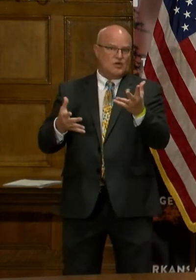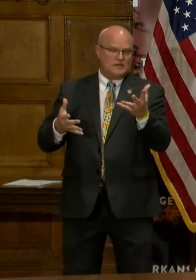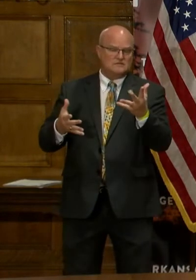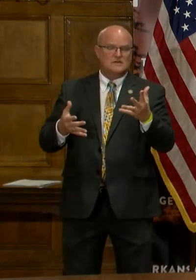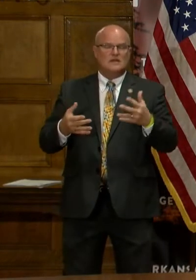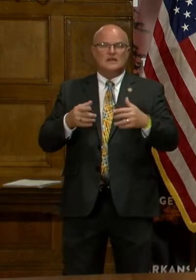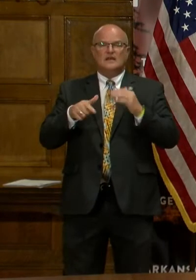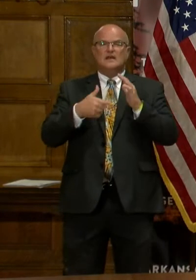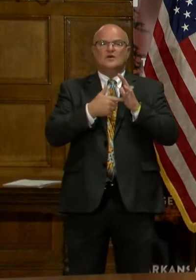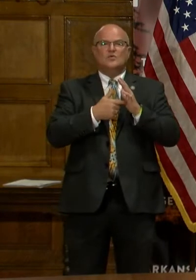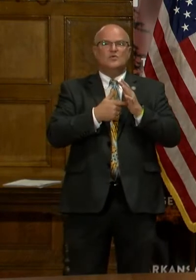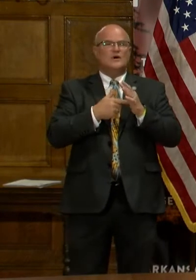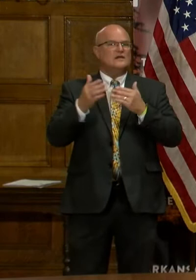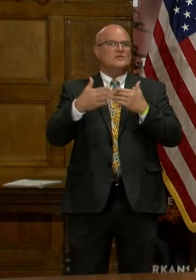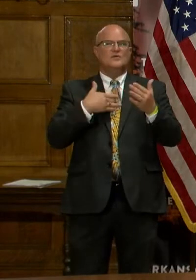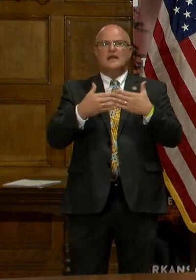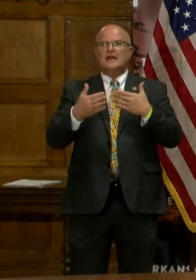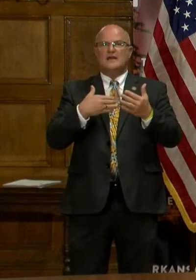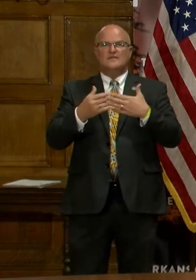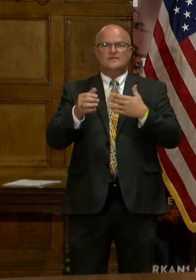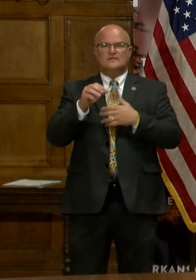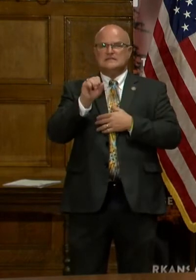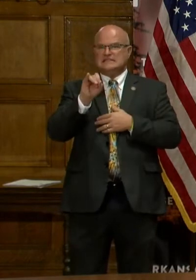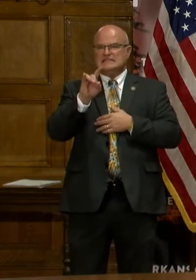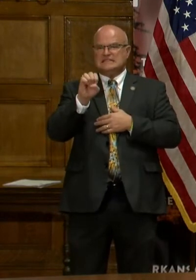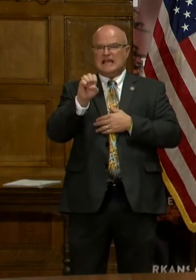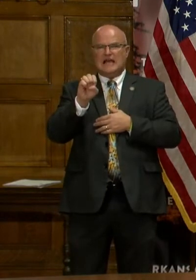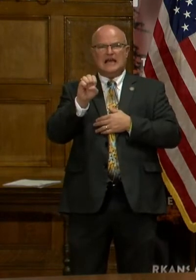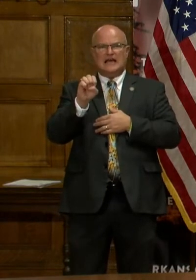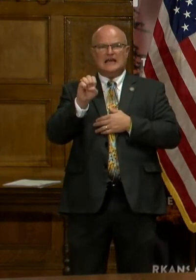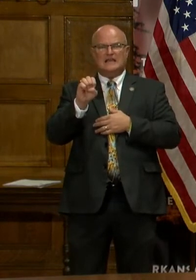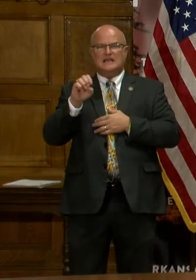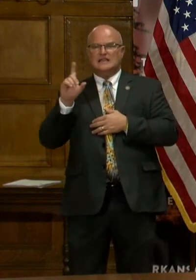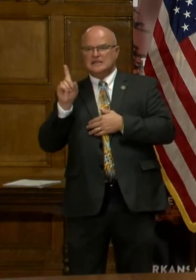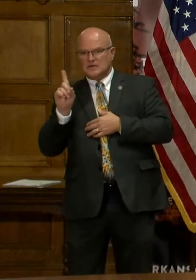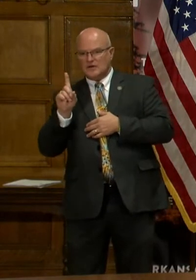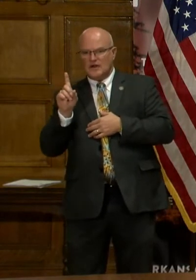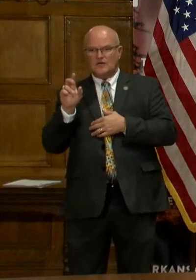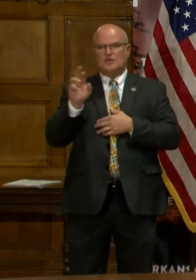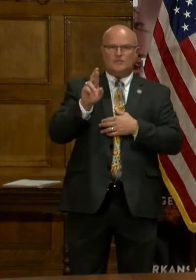that whichever side of the aisle, it doesn't take,